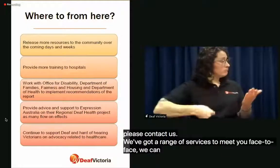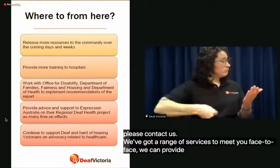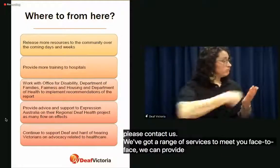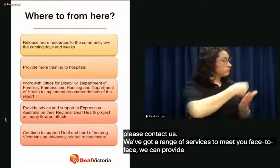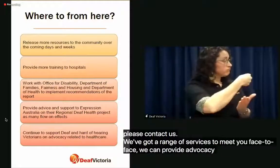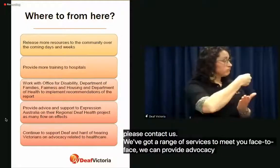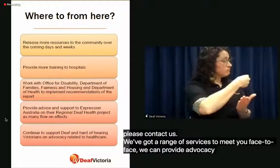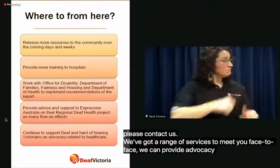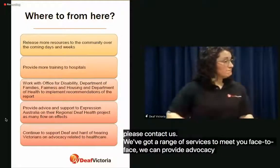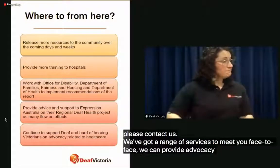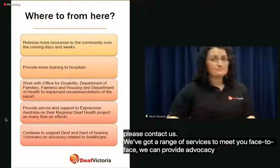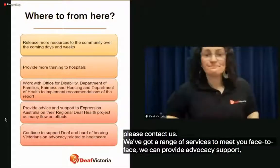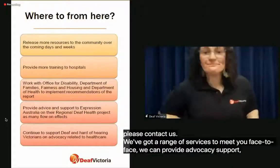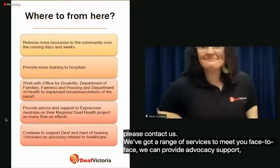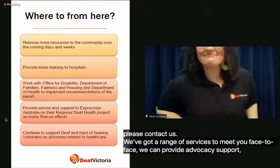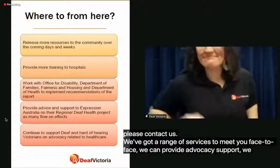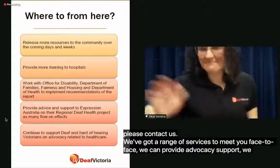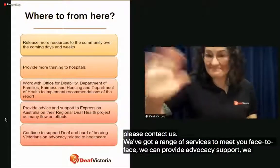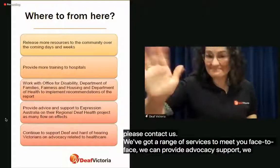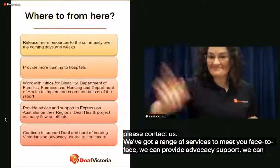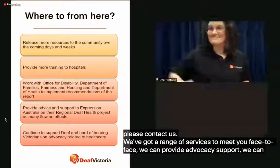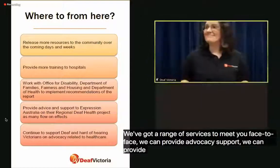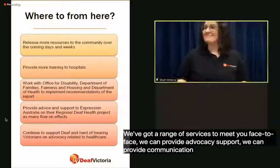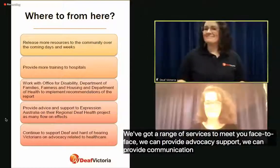range of other services. And I think that's it for me. I'll hand back now.